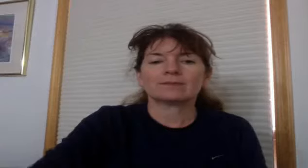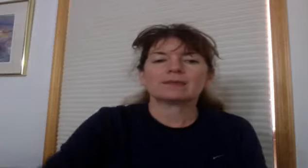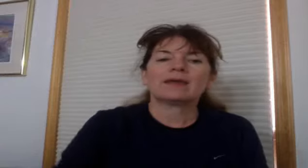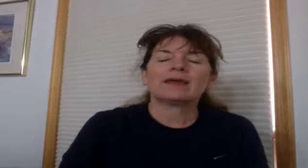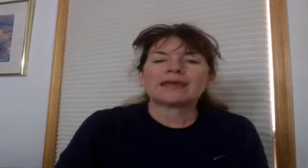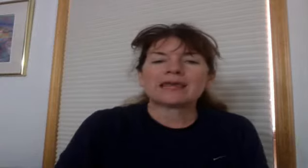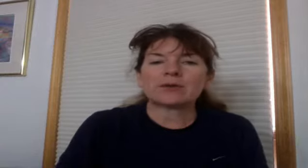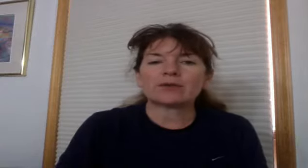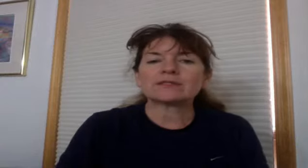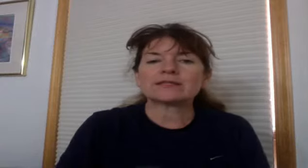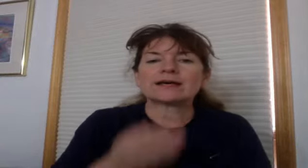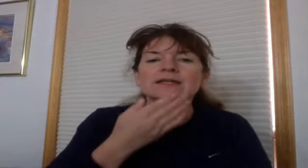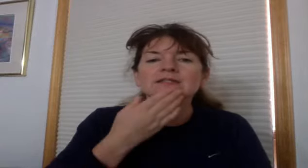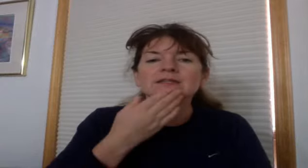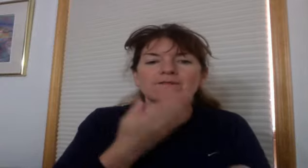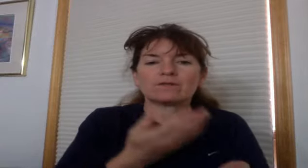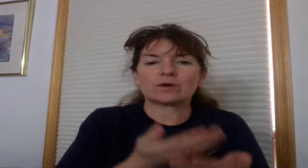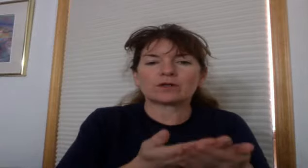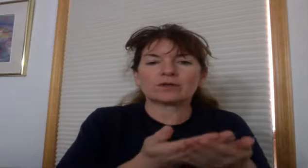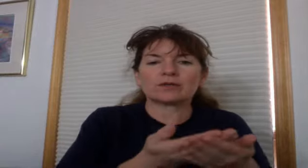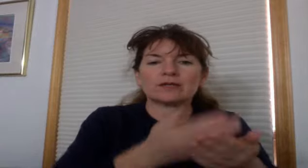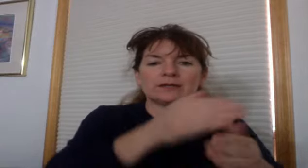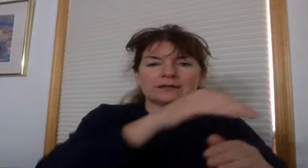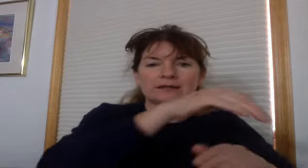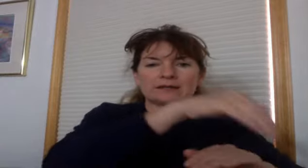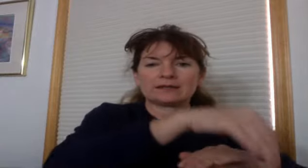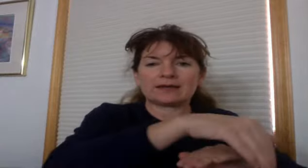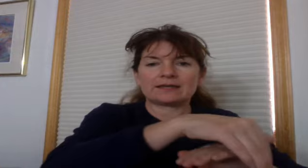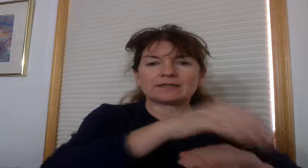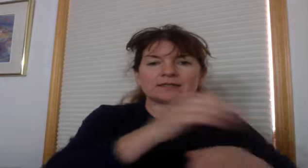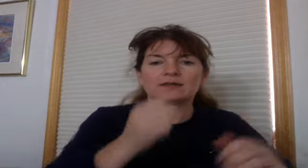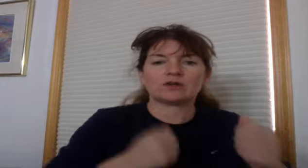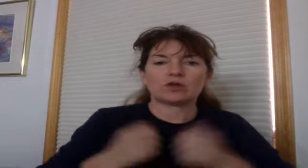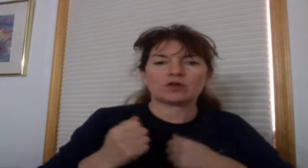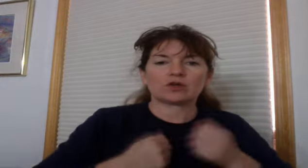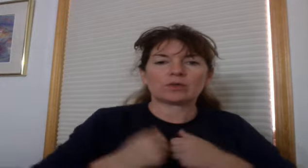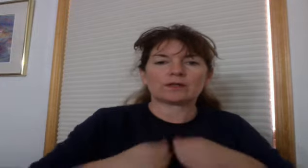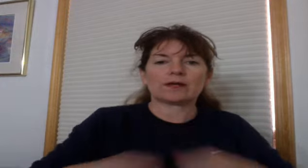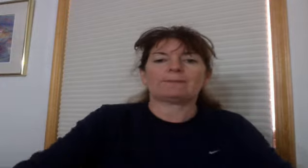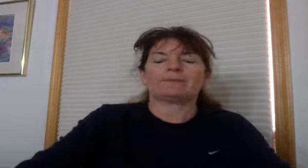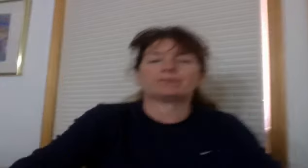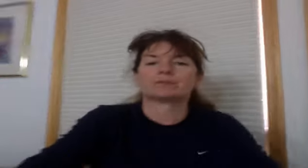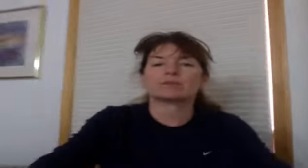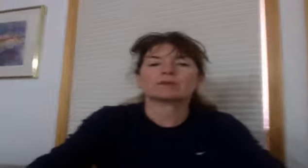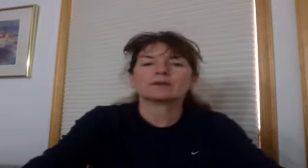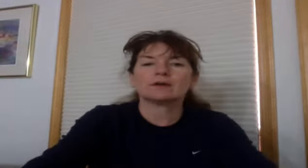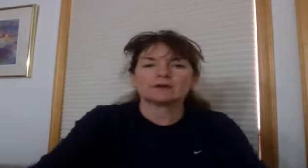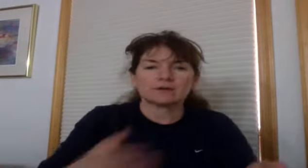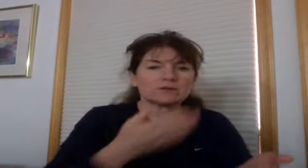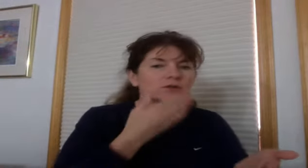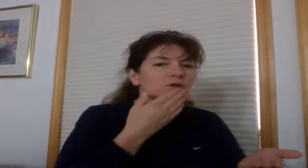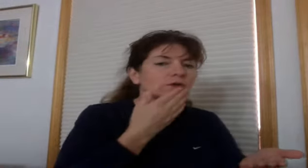Here are the signs for good night gorilla. So good,